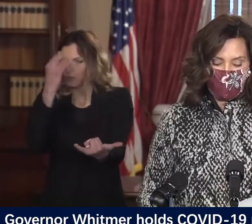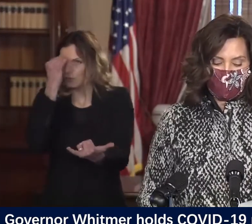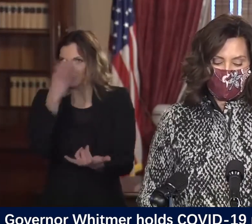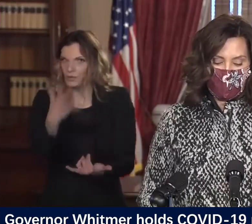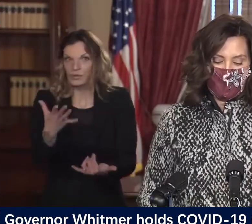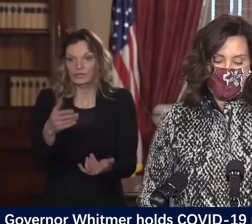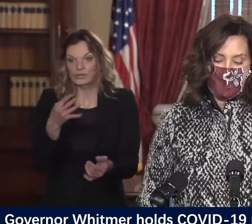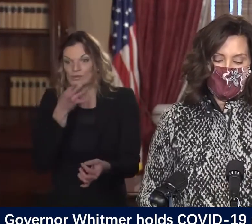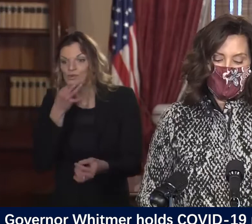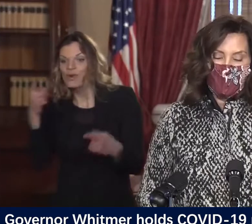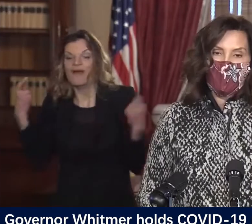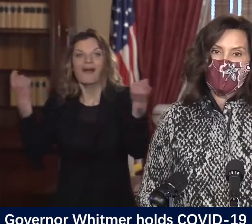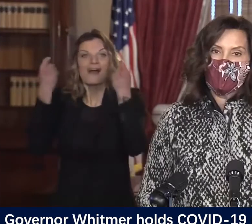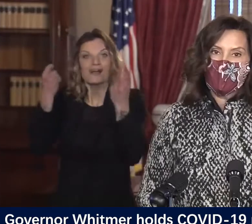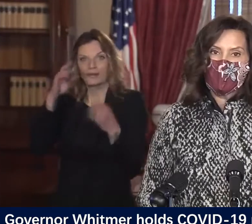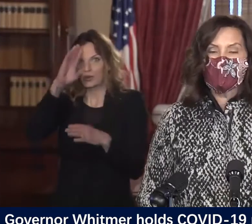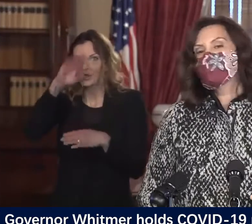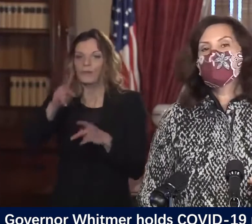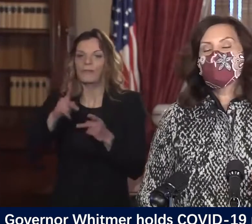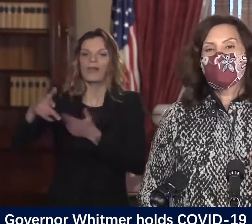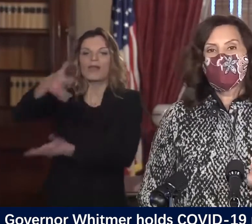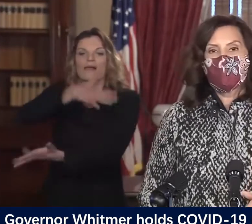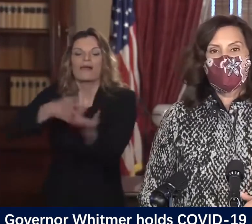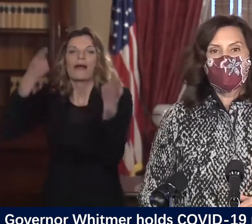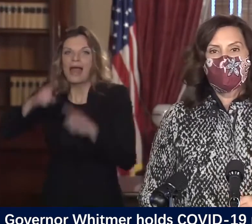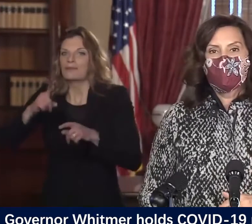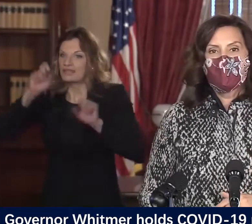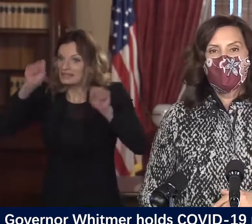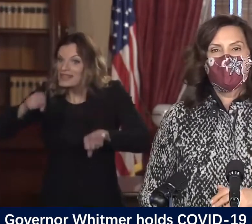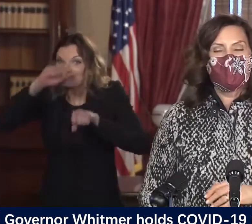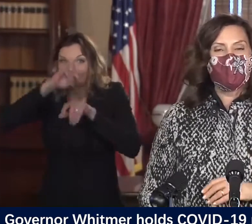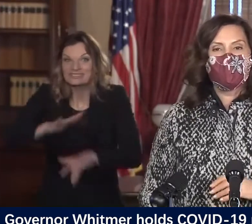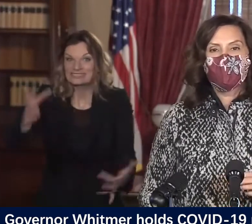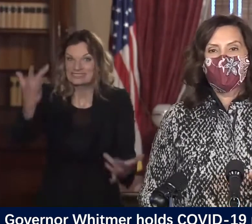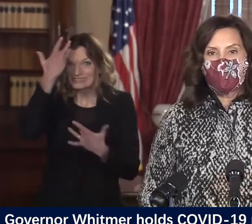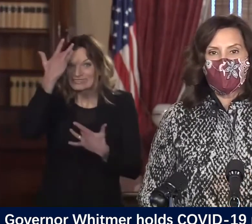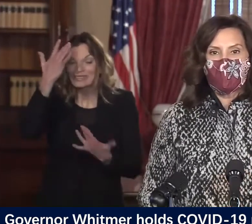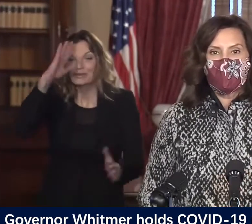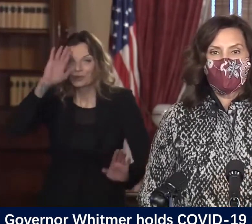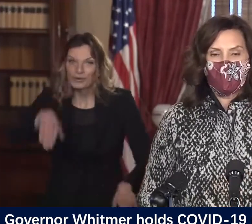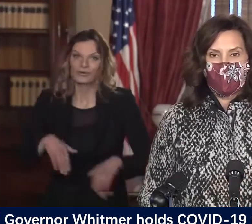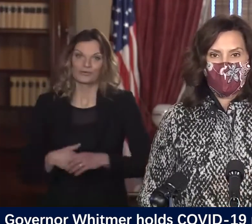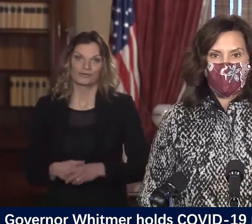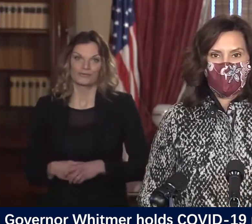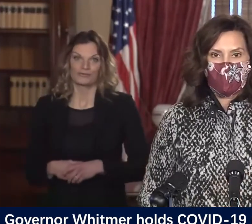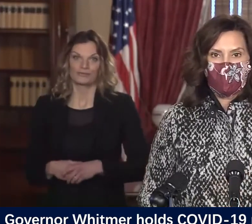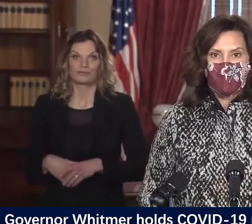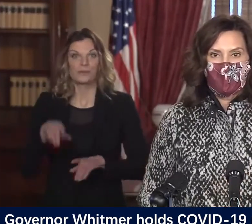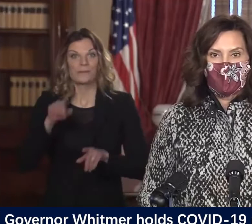approaching. We are on the brink of